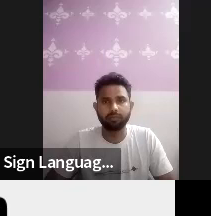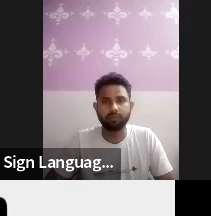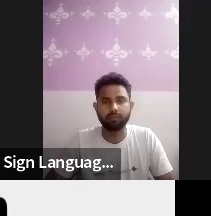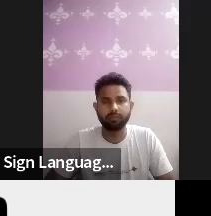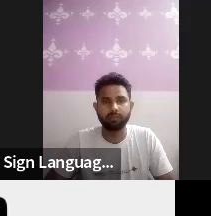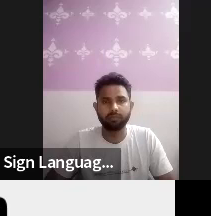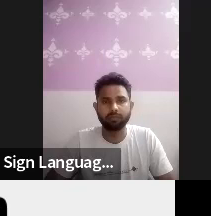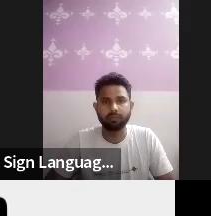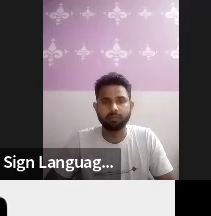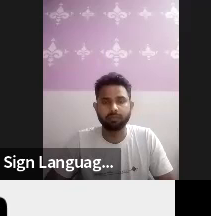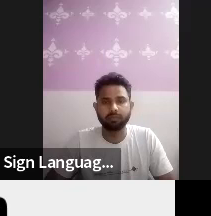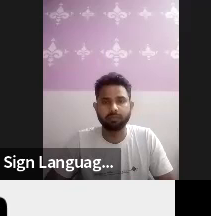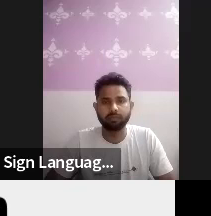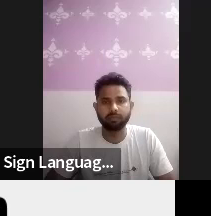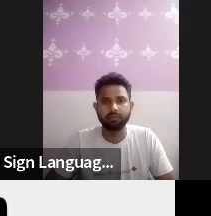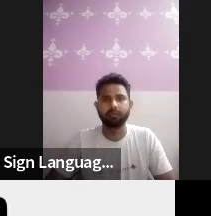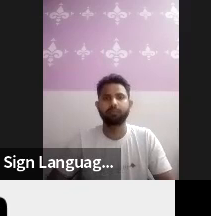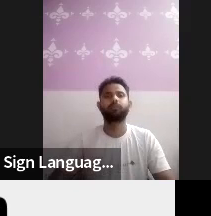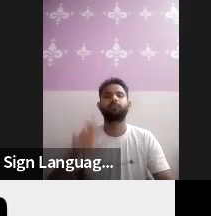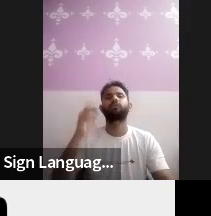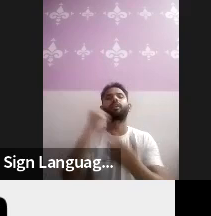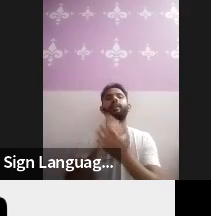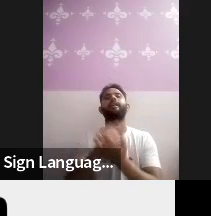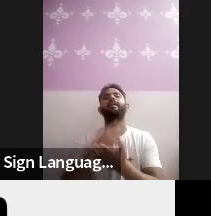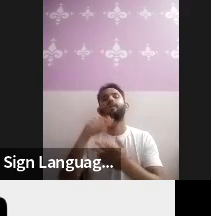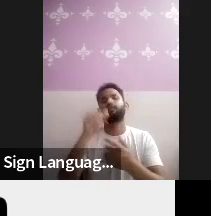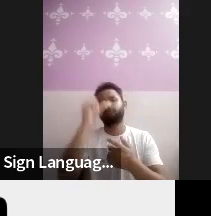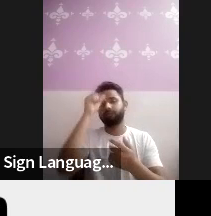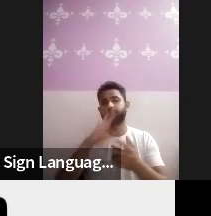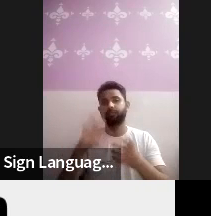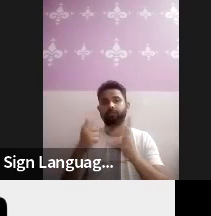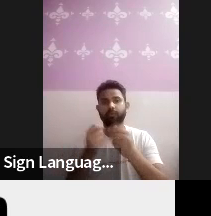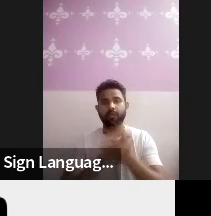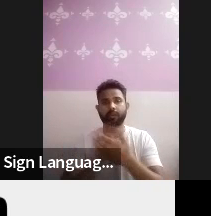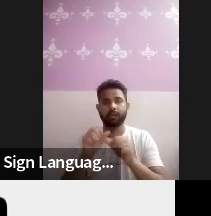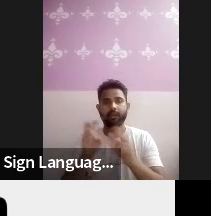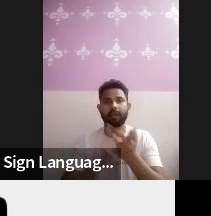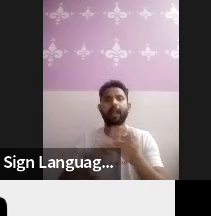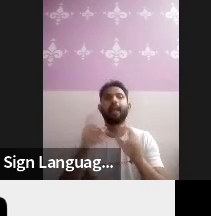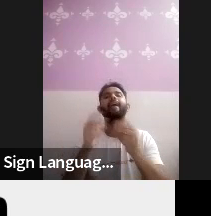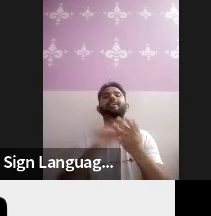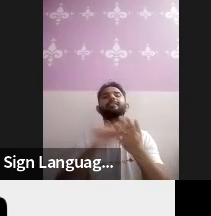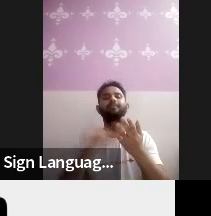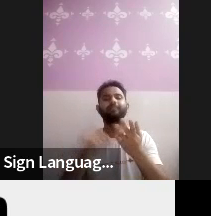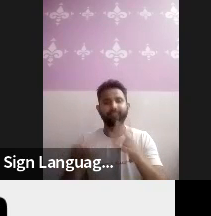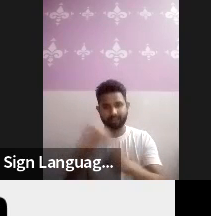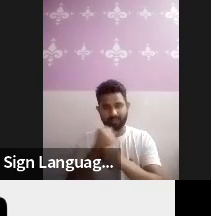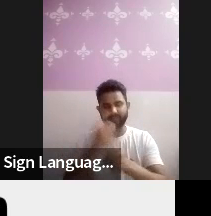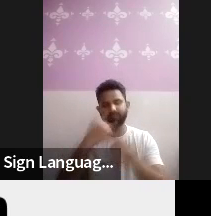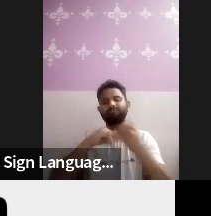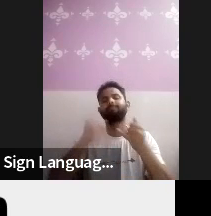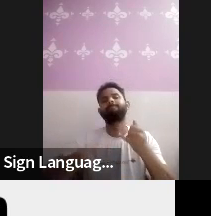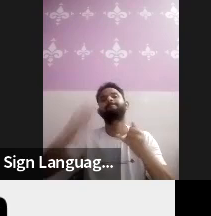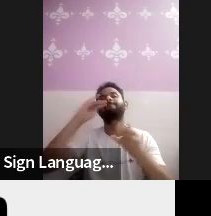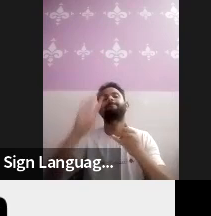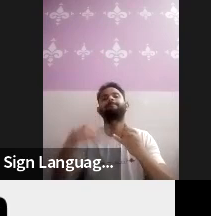respondent to the established handrail. We could see that the details of that, what height the handrail should be,